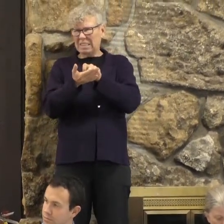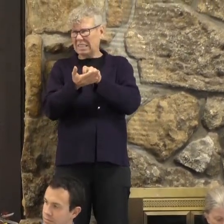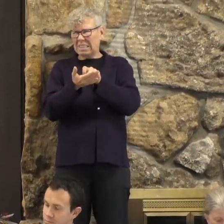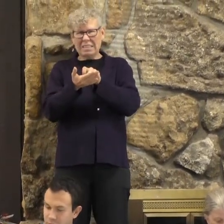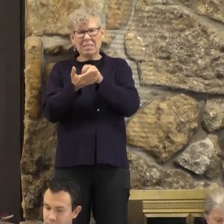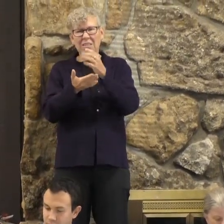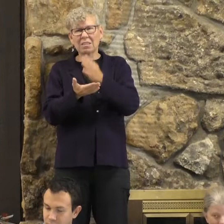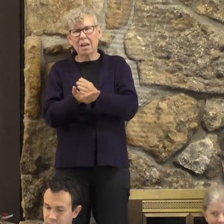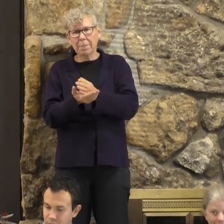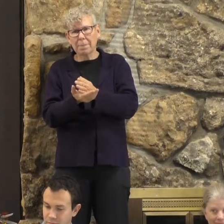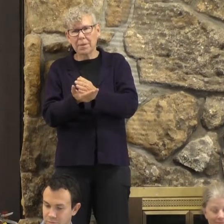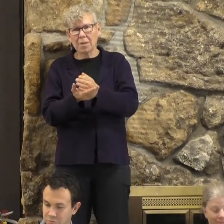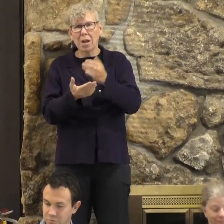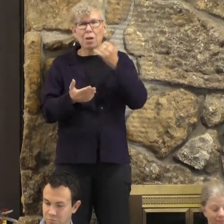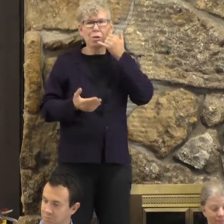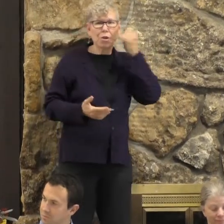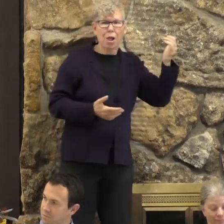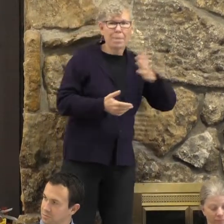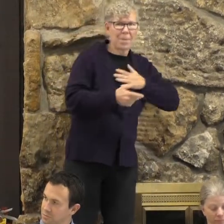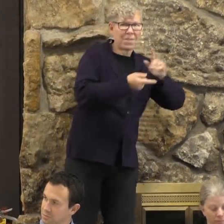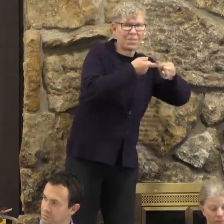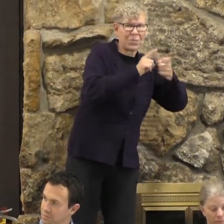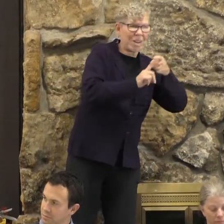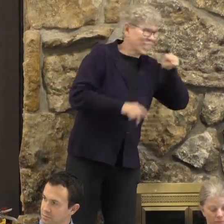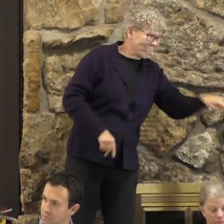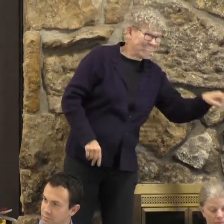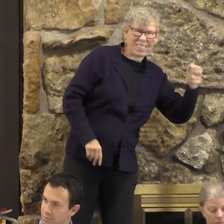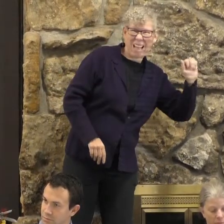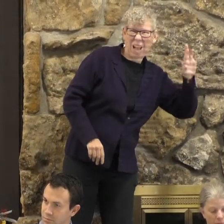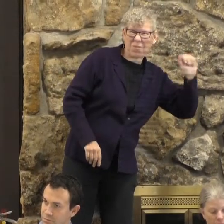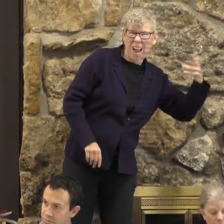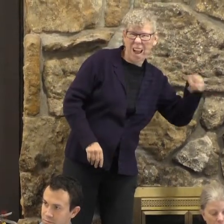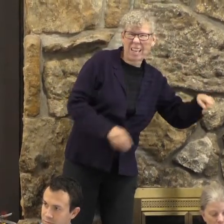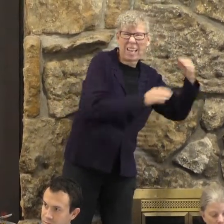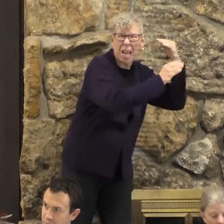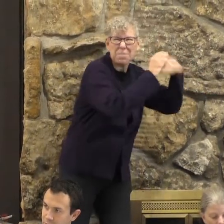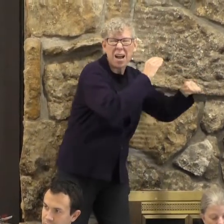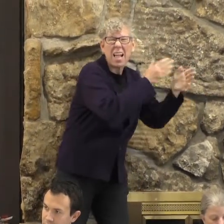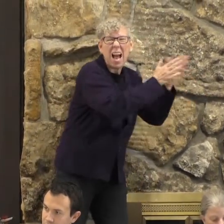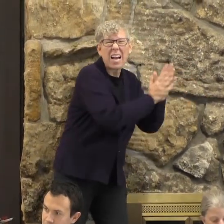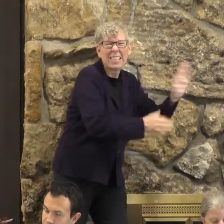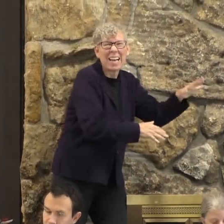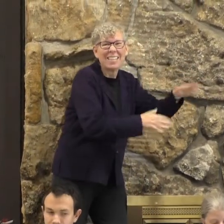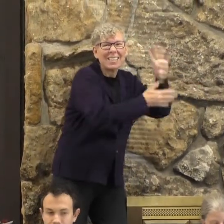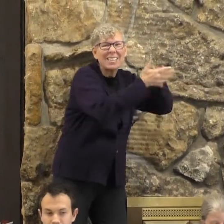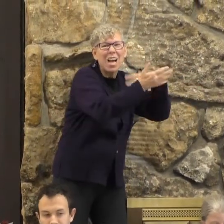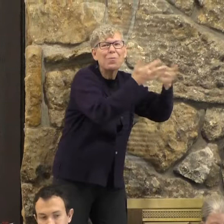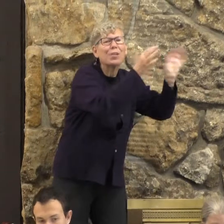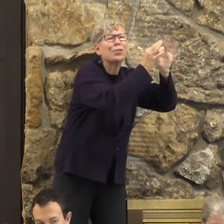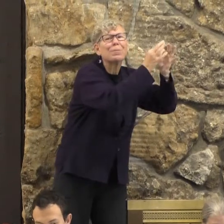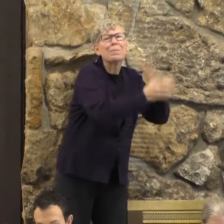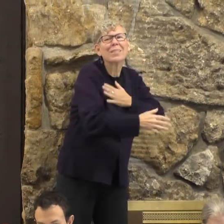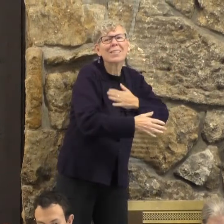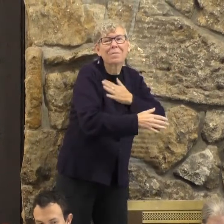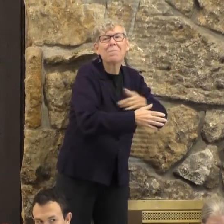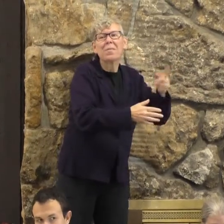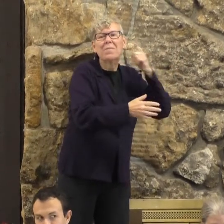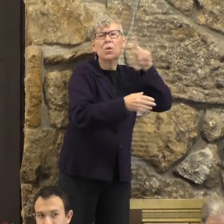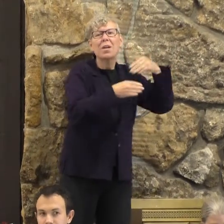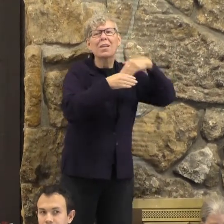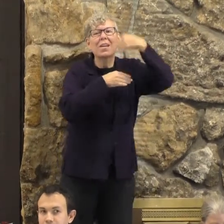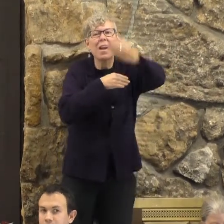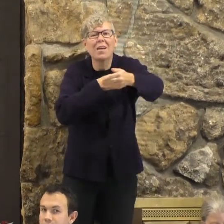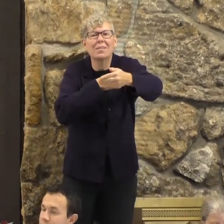friend Sarah or emailed her and had an interpreter set up so that we would be prepared for them with their first intake